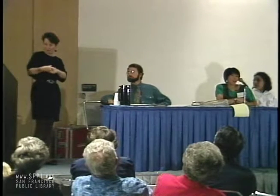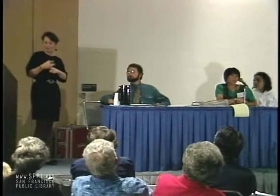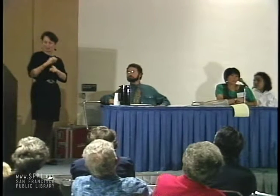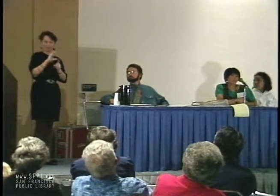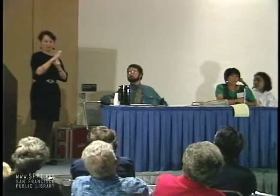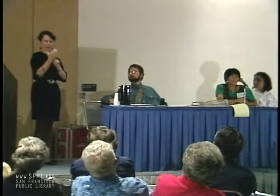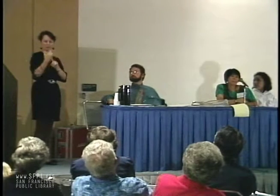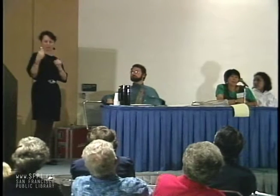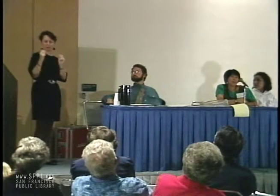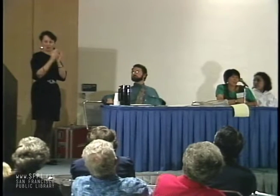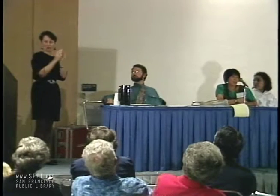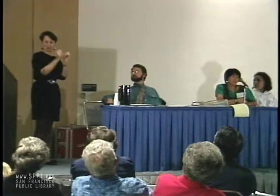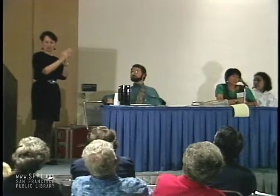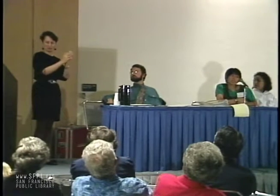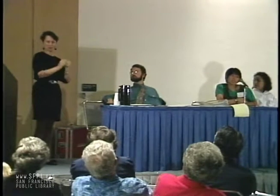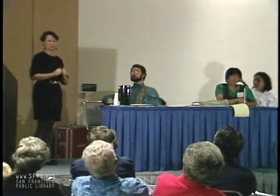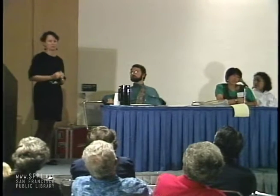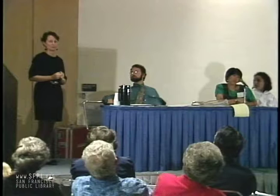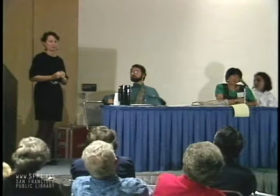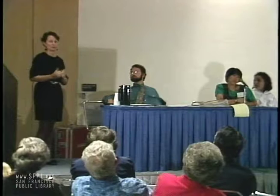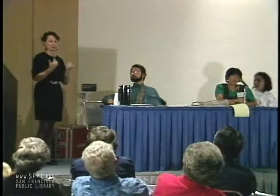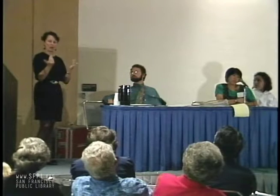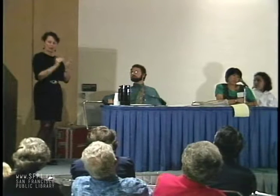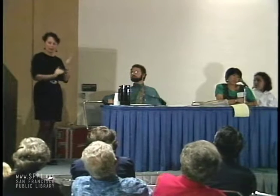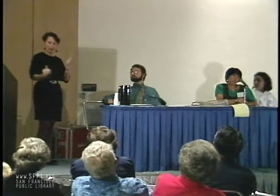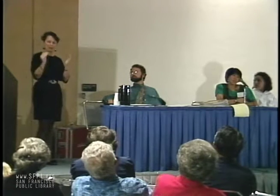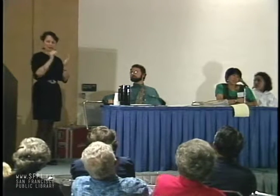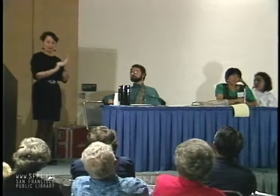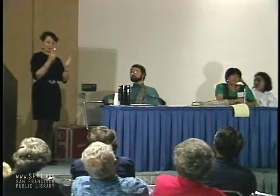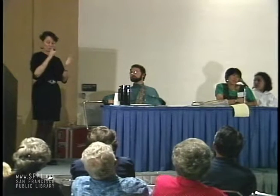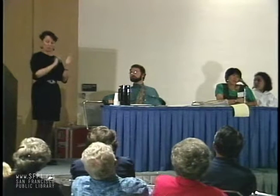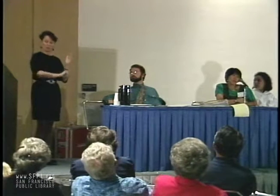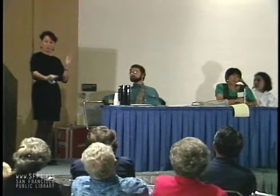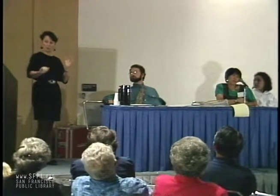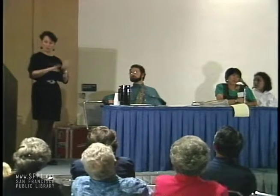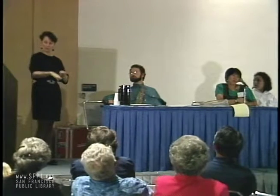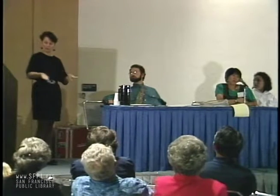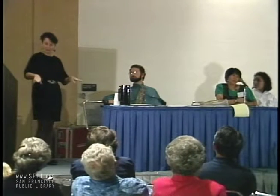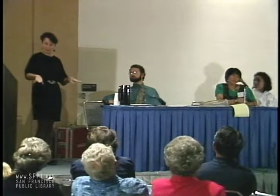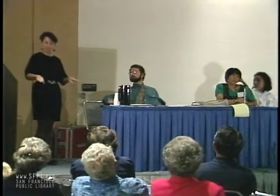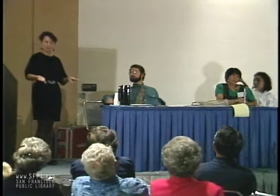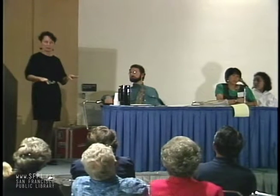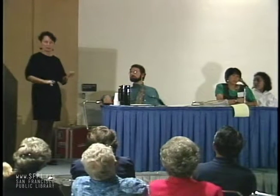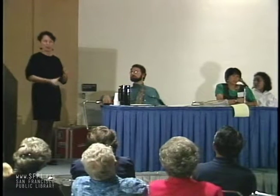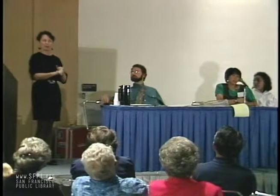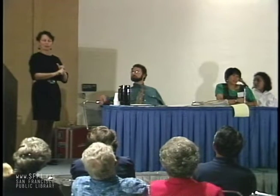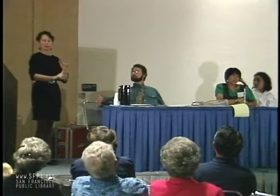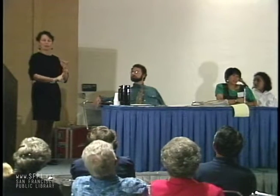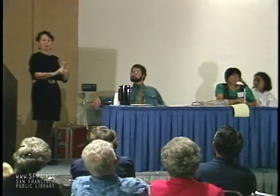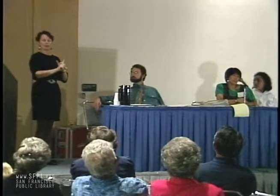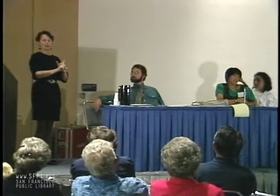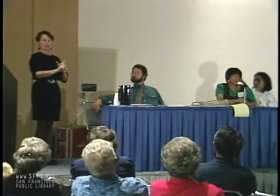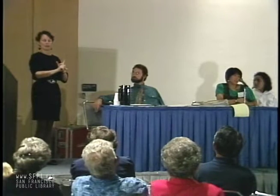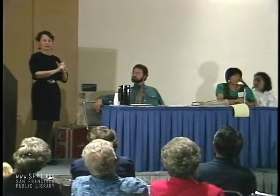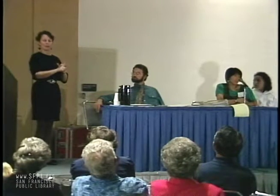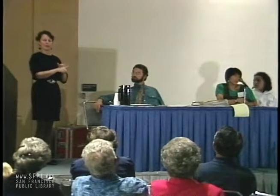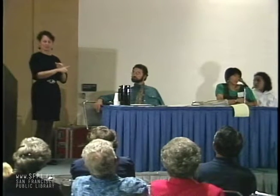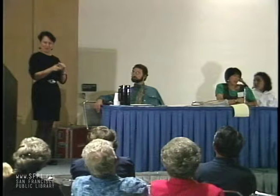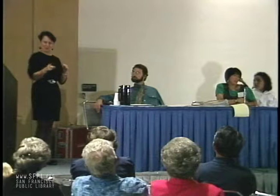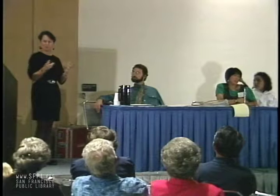happening. And what continually comes up for them is their ultimate desire is, yes, they really do want to be able to have access